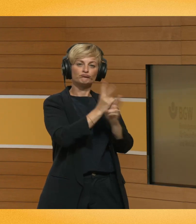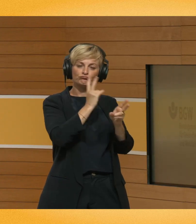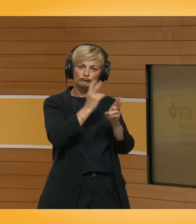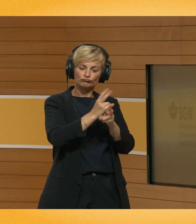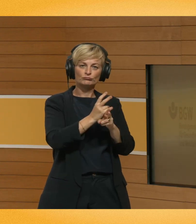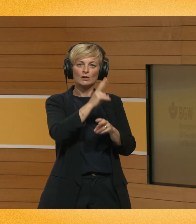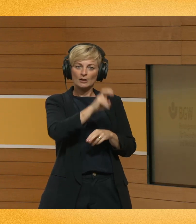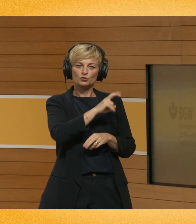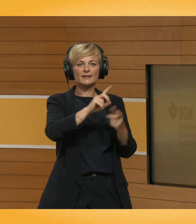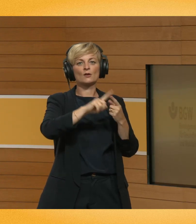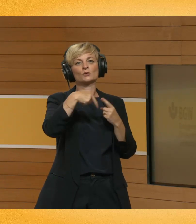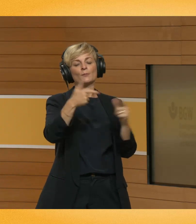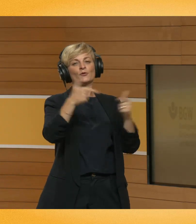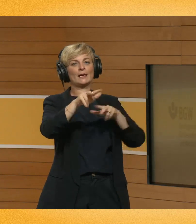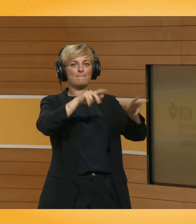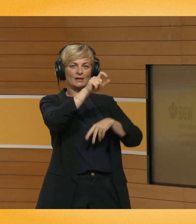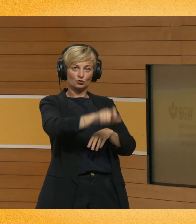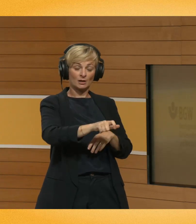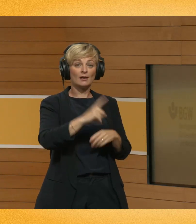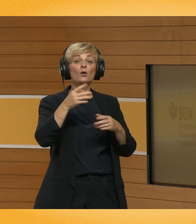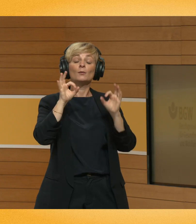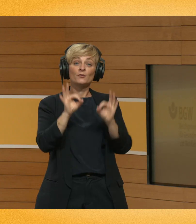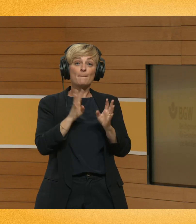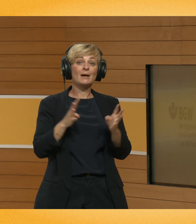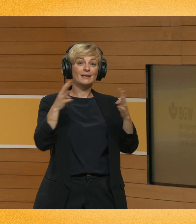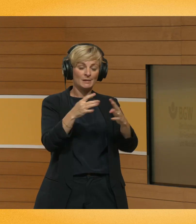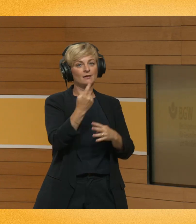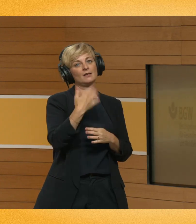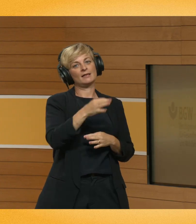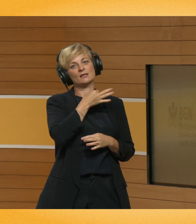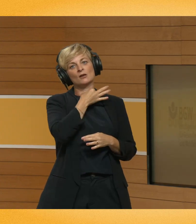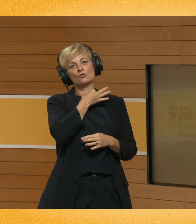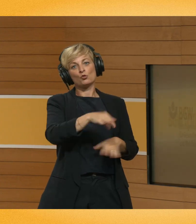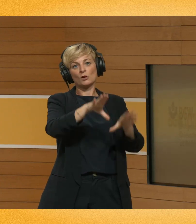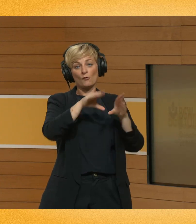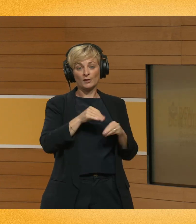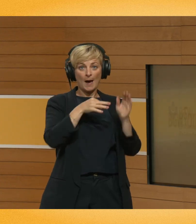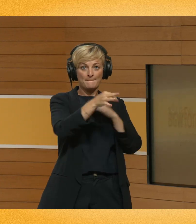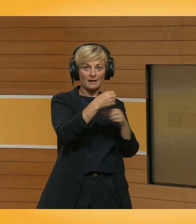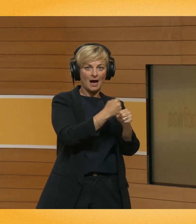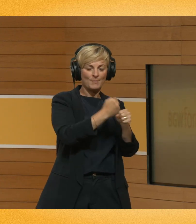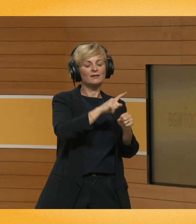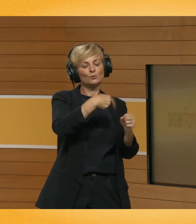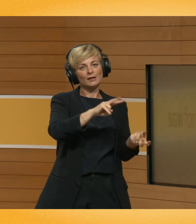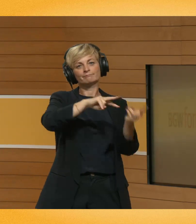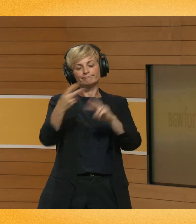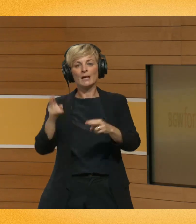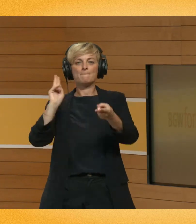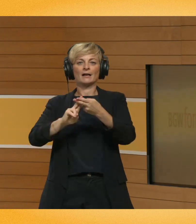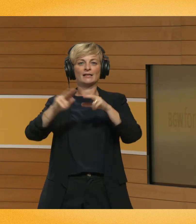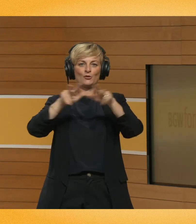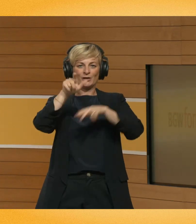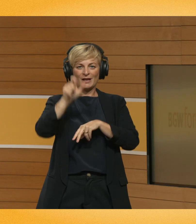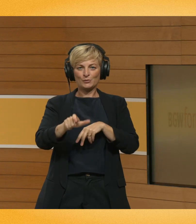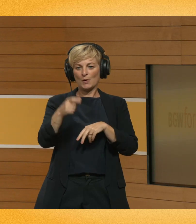department throughout the pandemic, prior to her appointment as Magnet coordinator in October last year. Welcome,